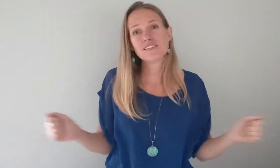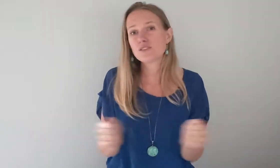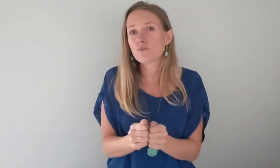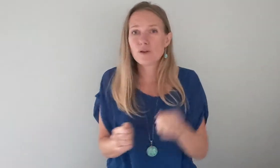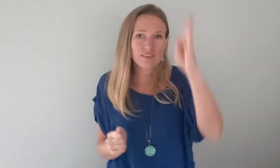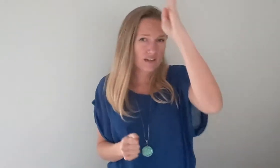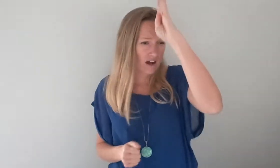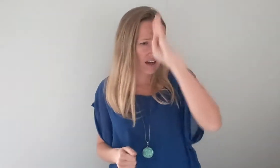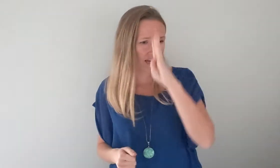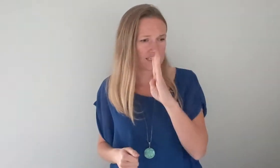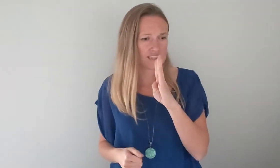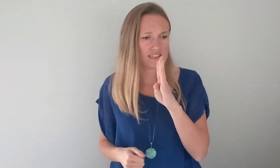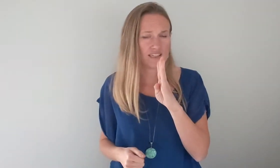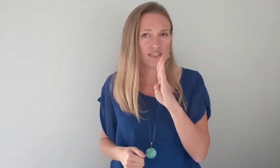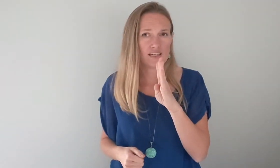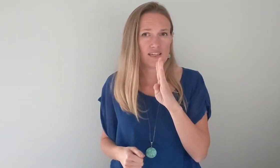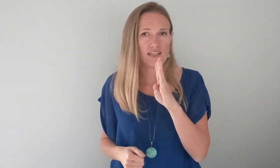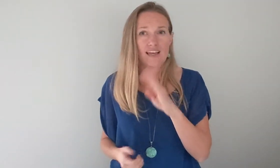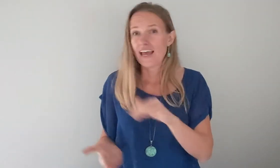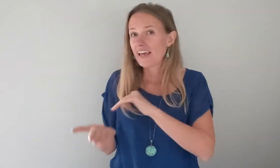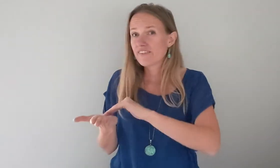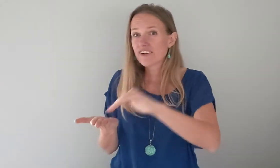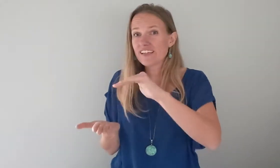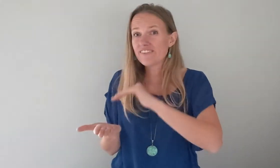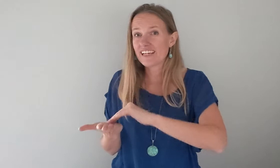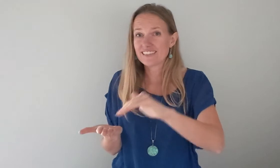peace with God and forgiveness.